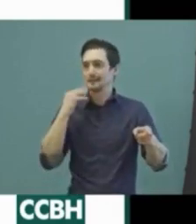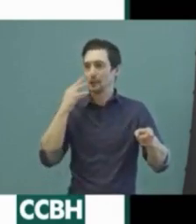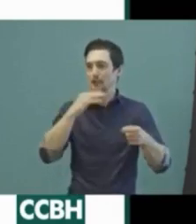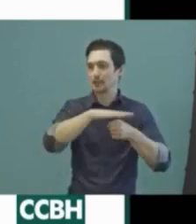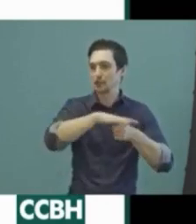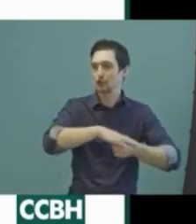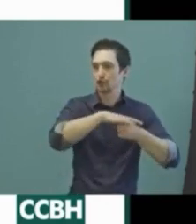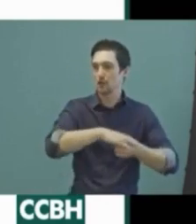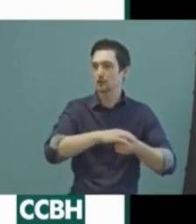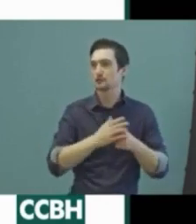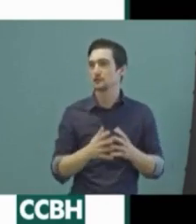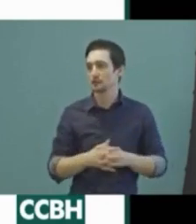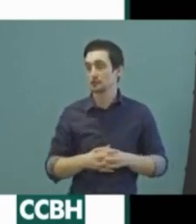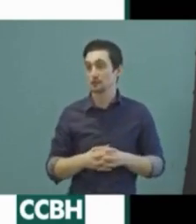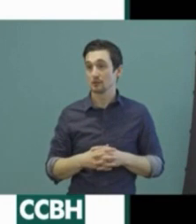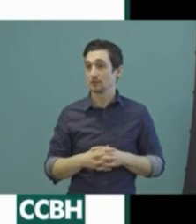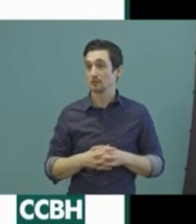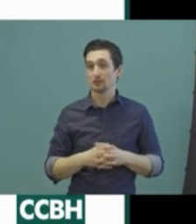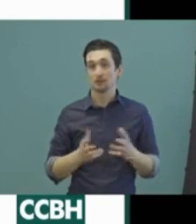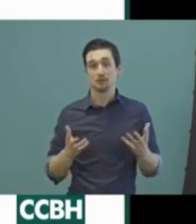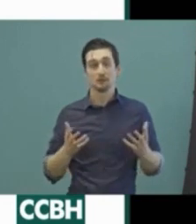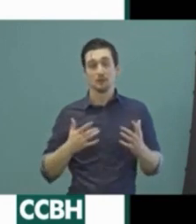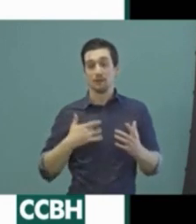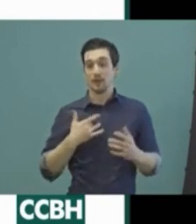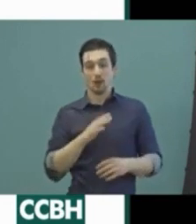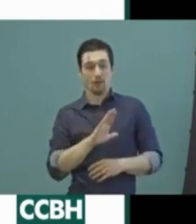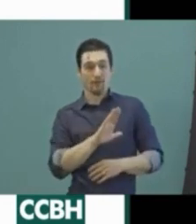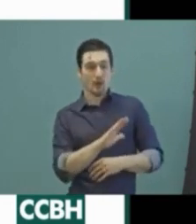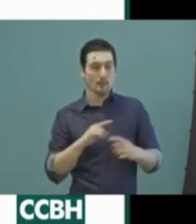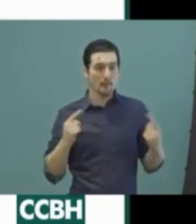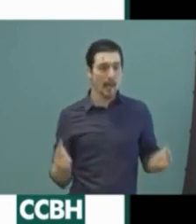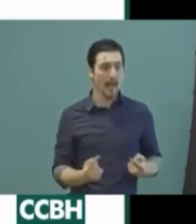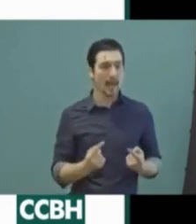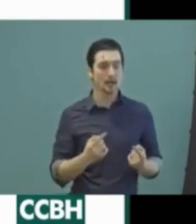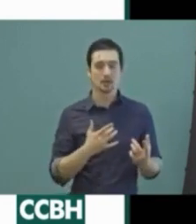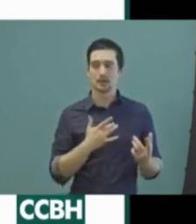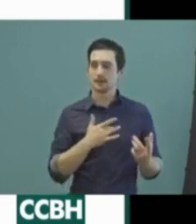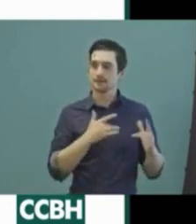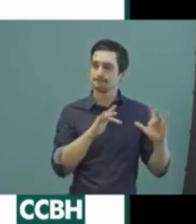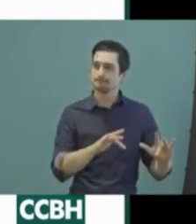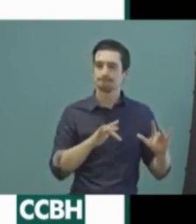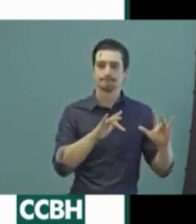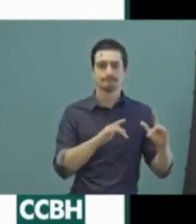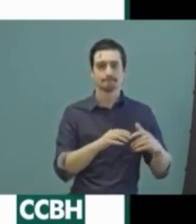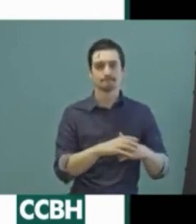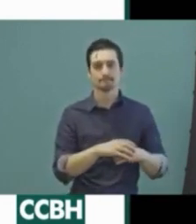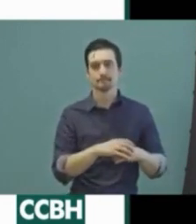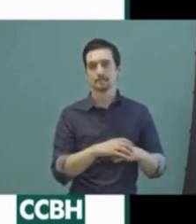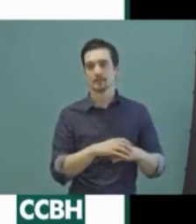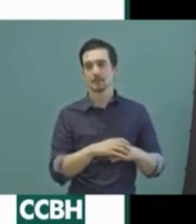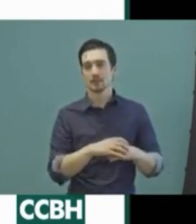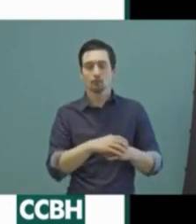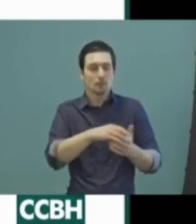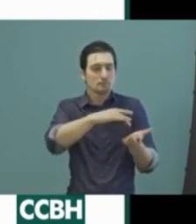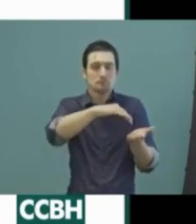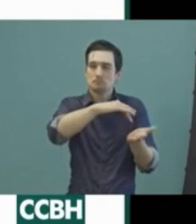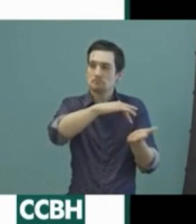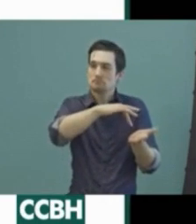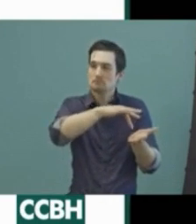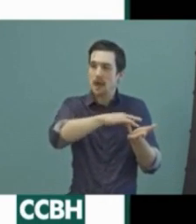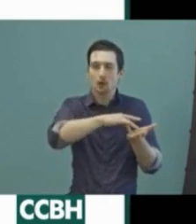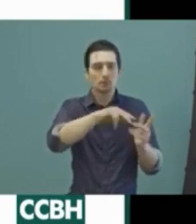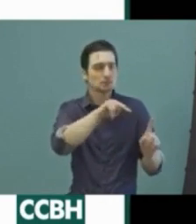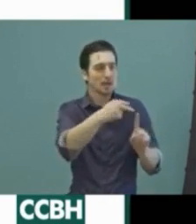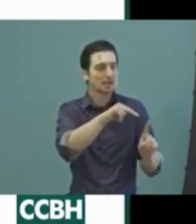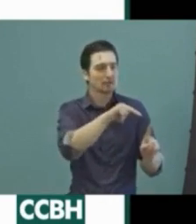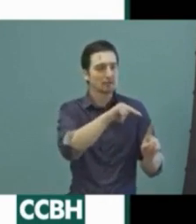We feel the pain that people are experiencing, not just medically or from a behavioral health standpoint,